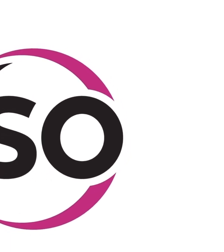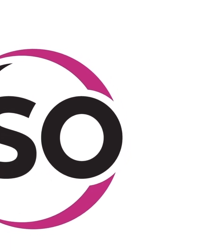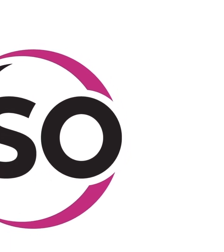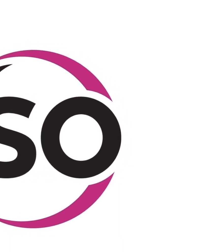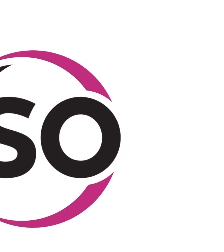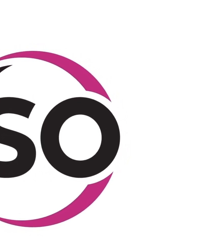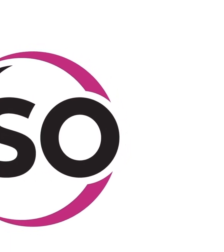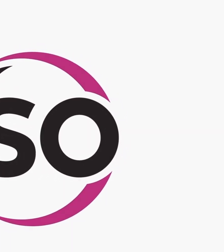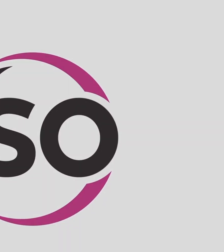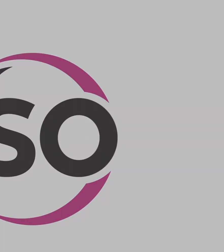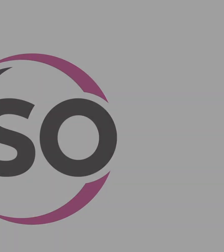VSO.